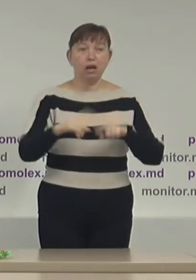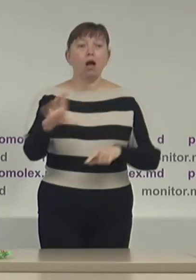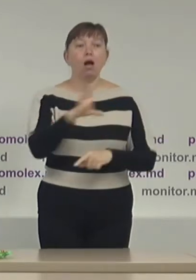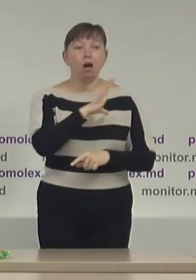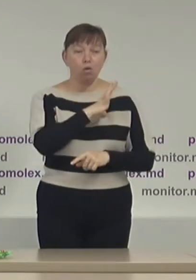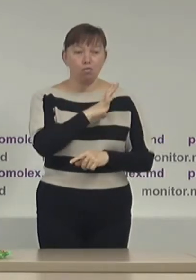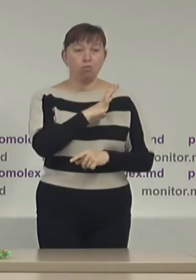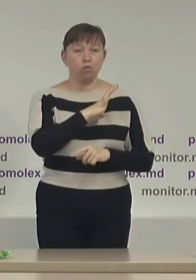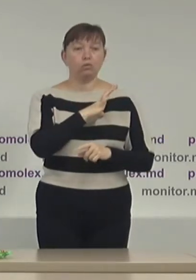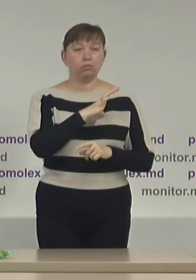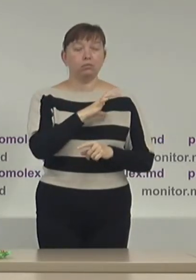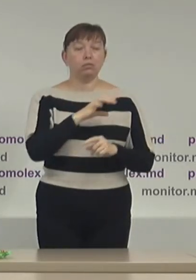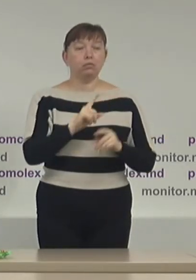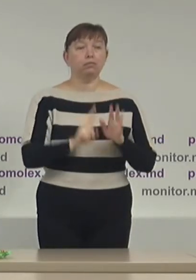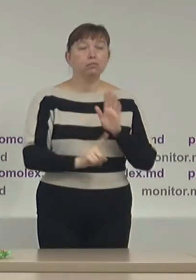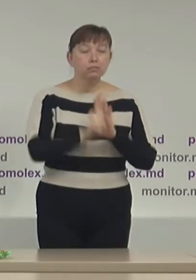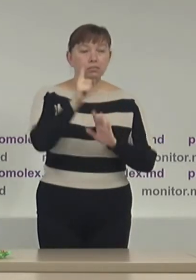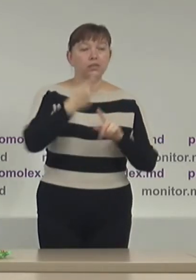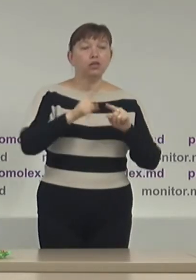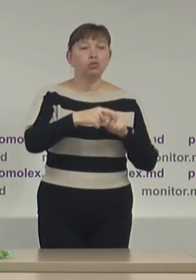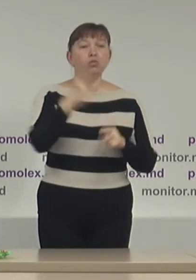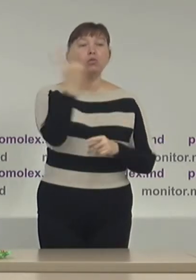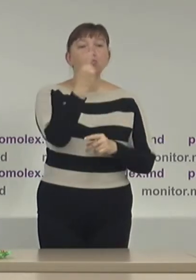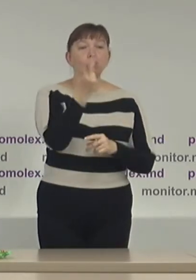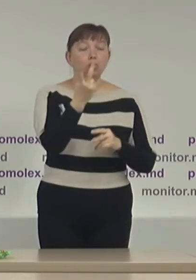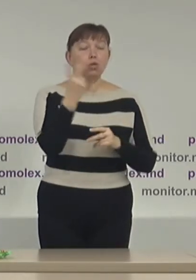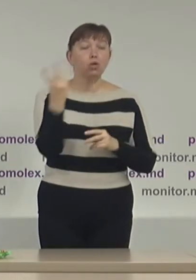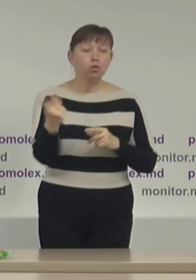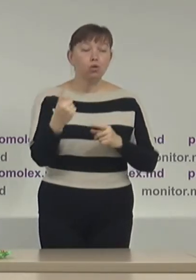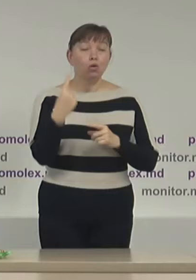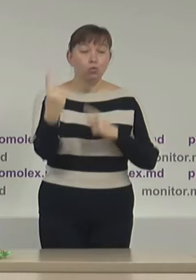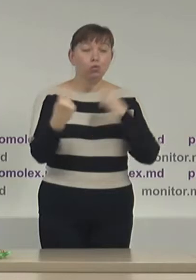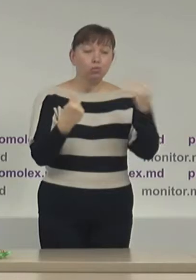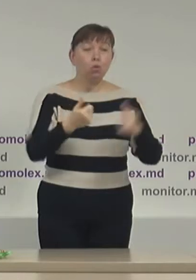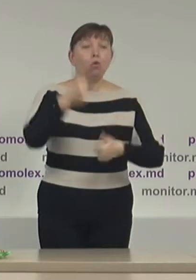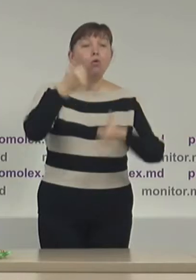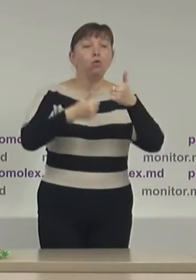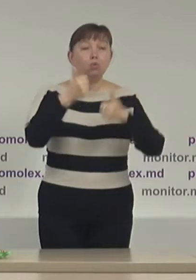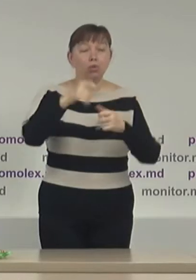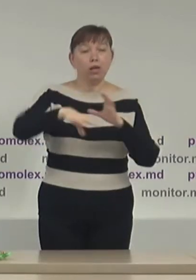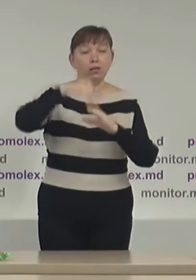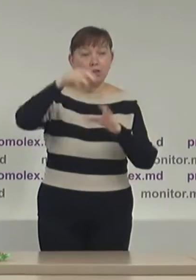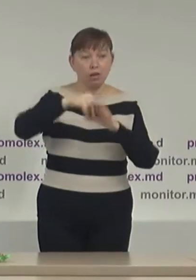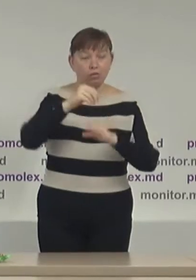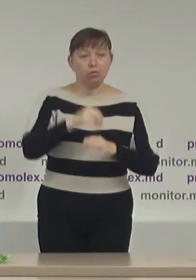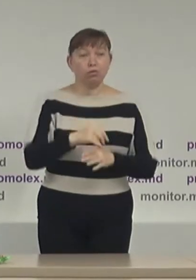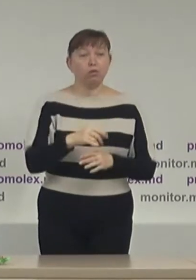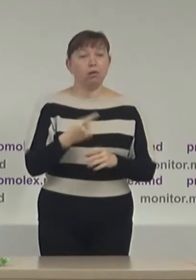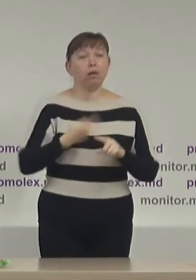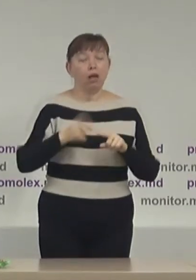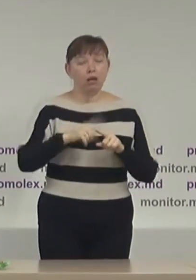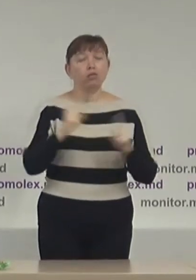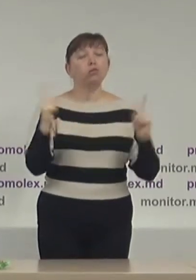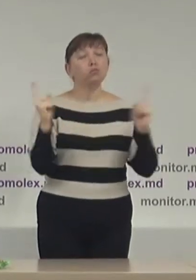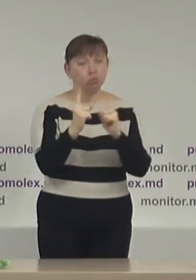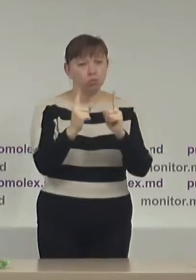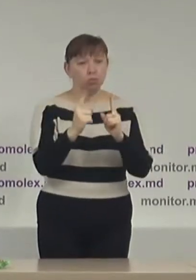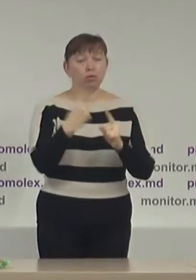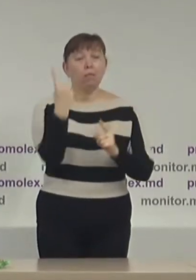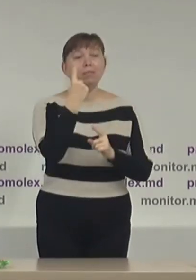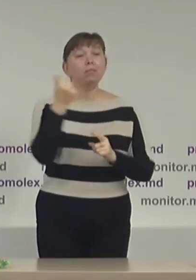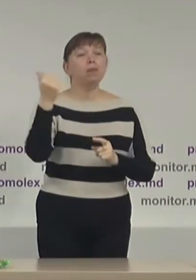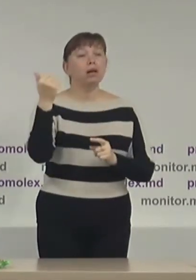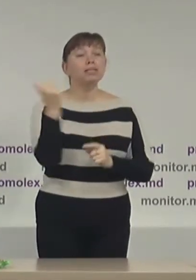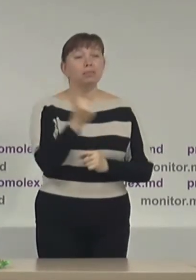on the base which or the funds that were used to fund the election campaign, it covers only